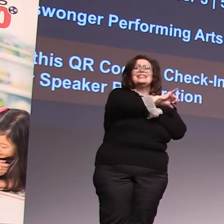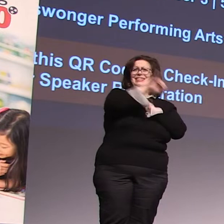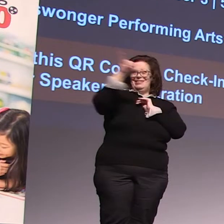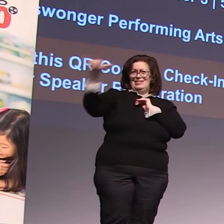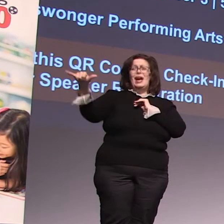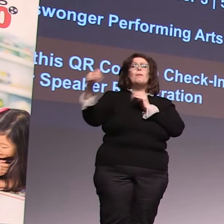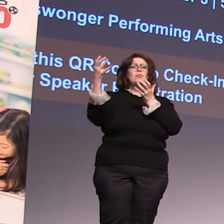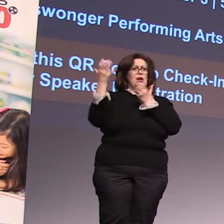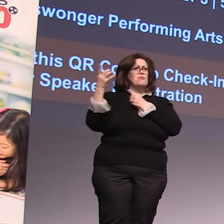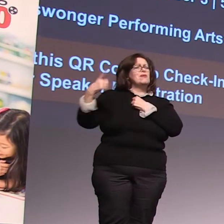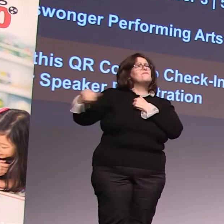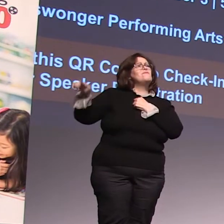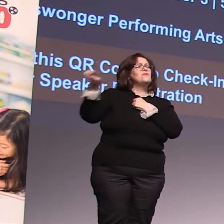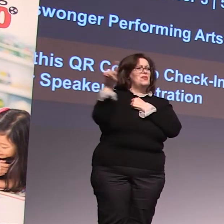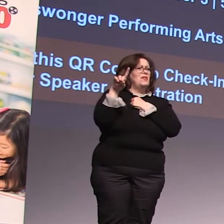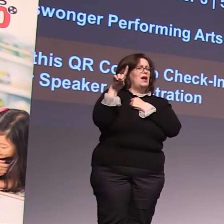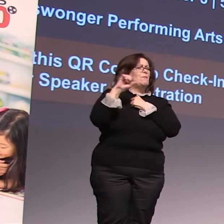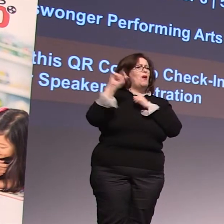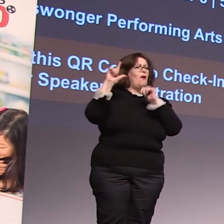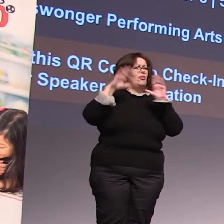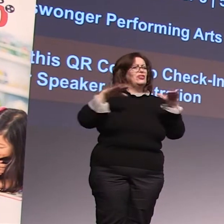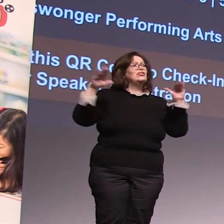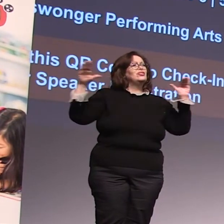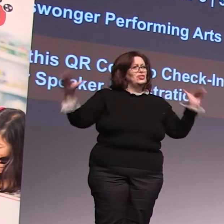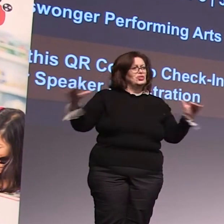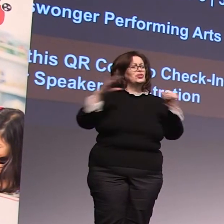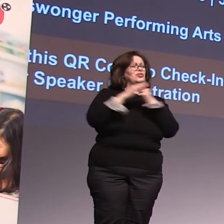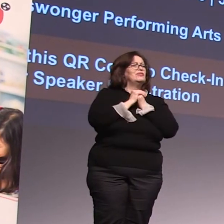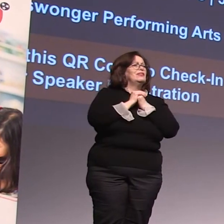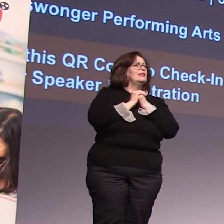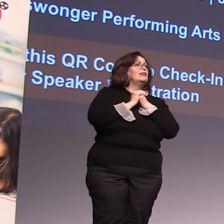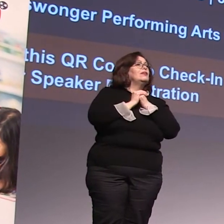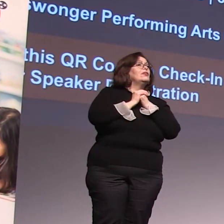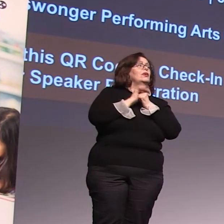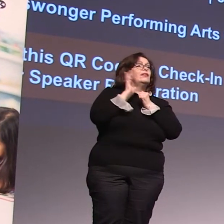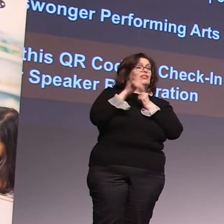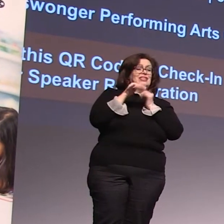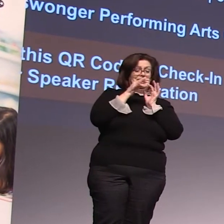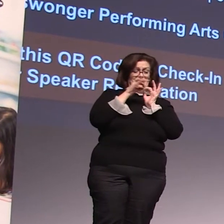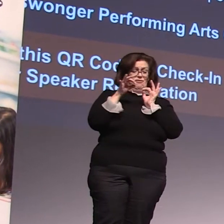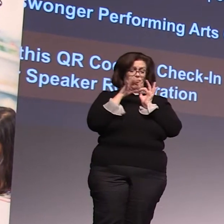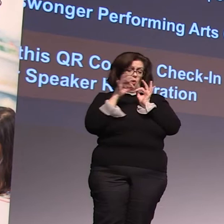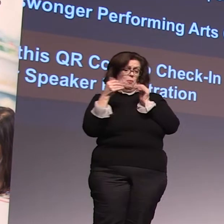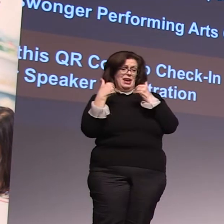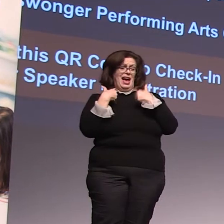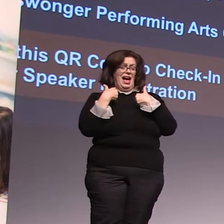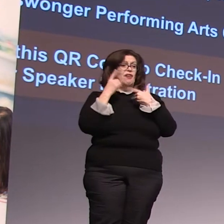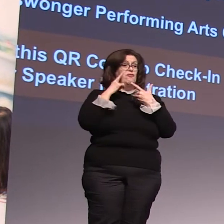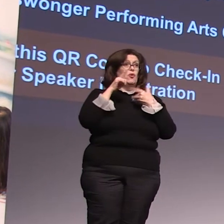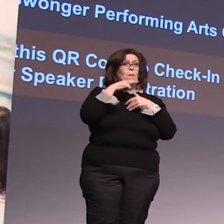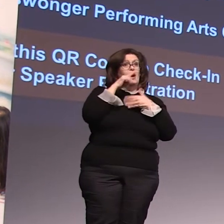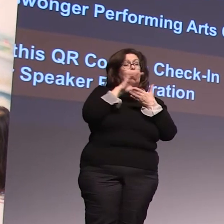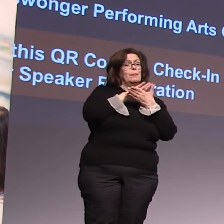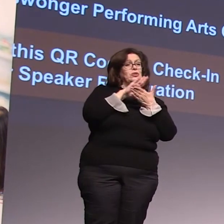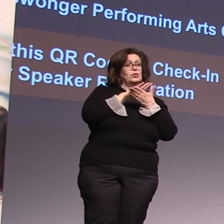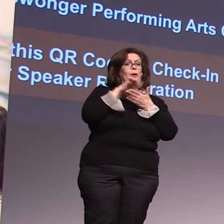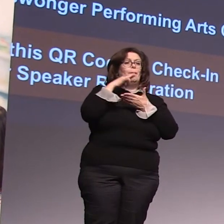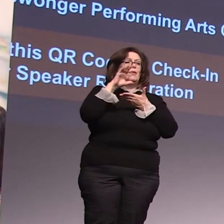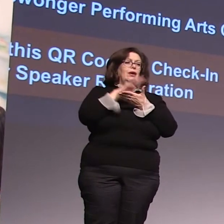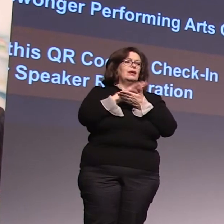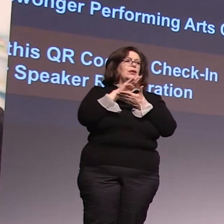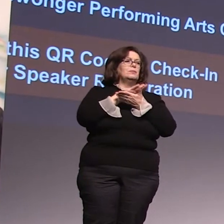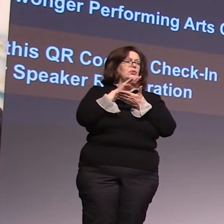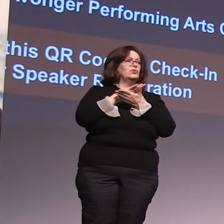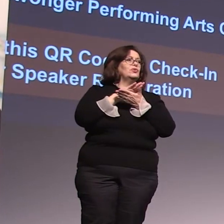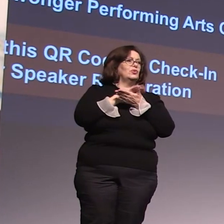education, and you're gonna hear me say public schools and public education a lot, because this is a formula about public schools and public schools only. It's